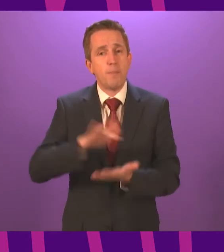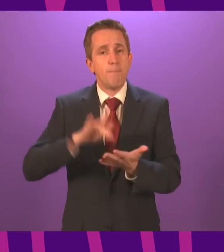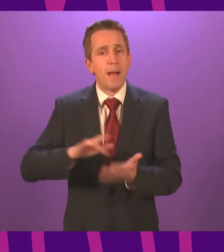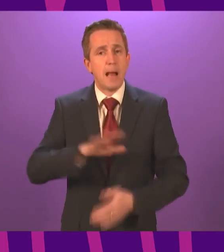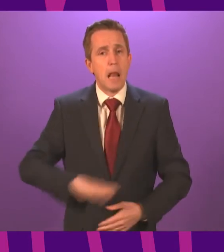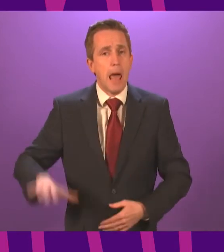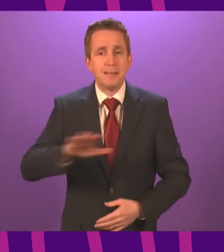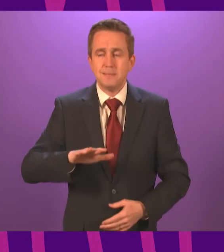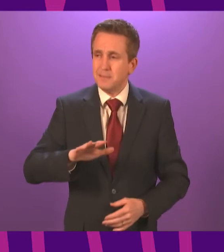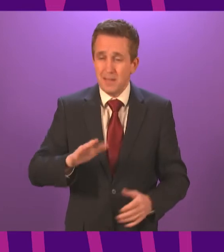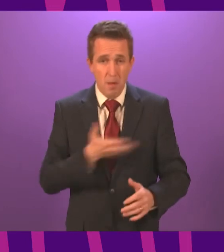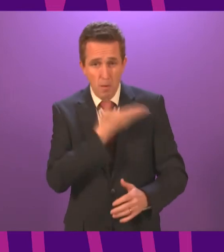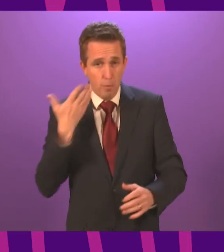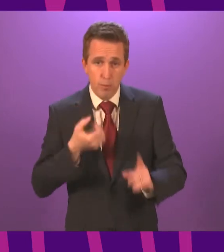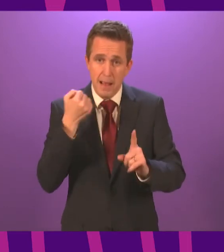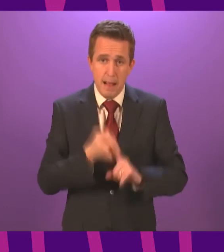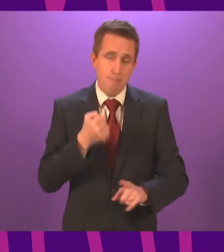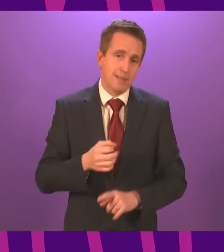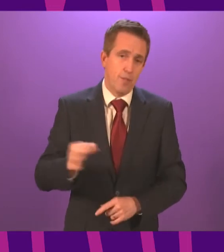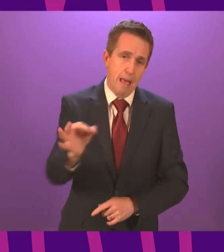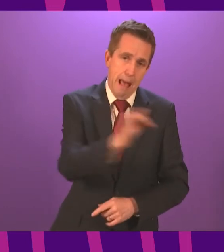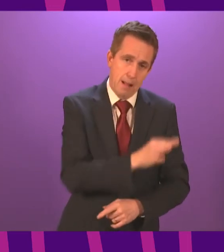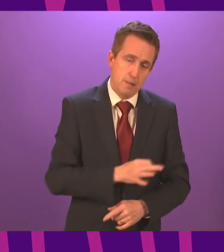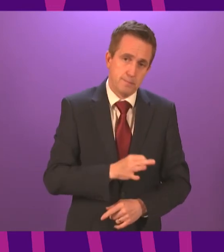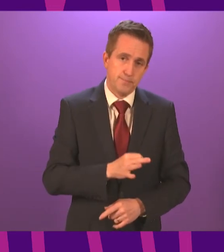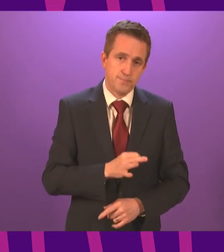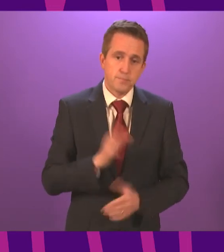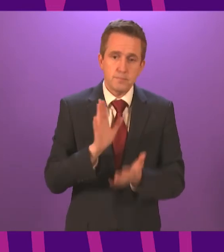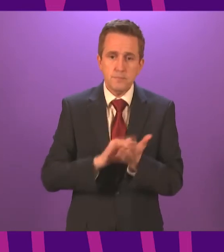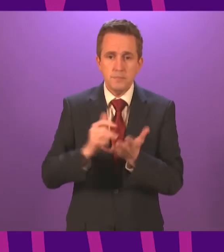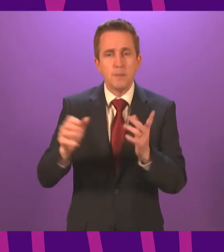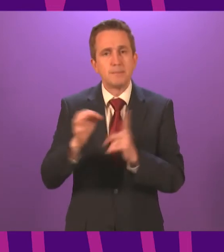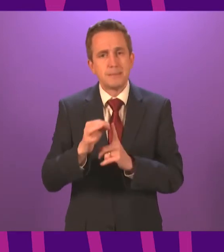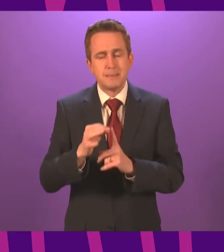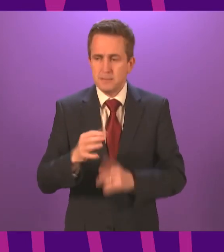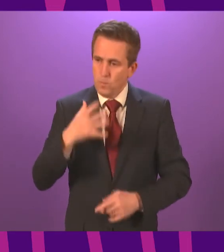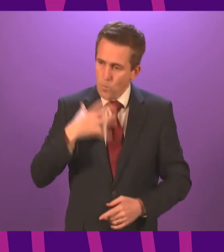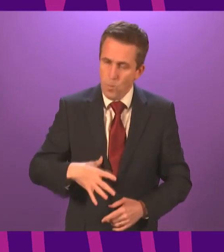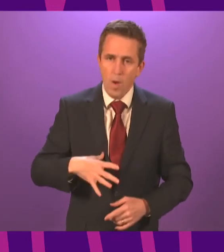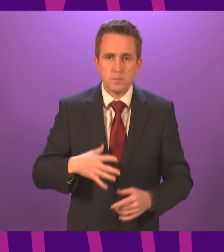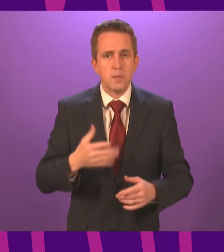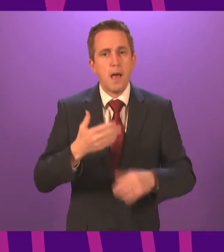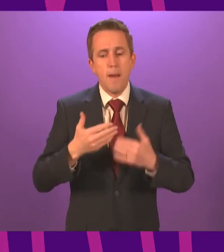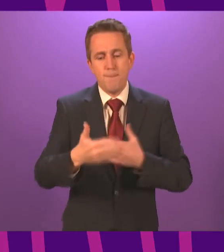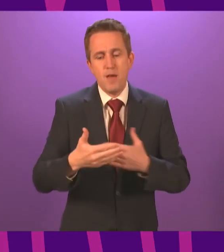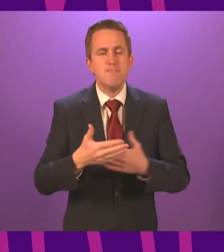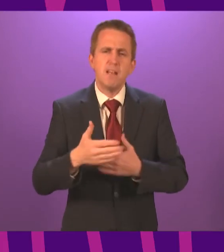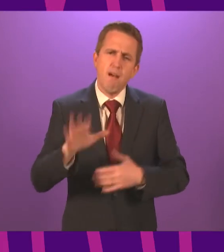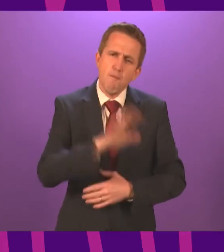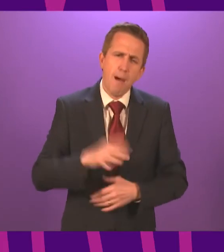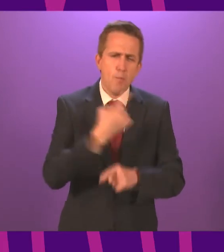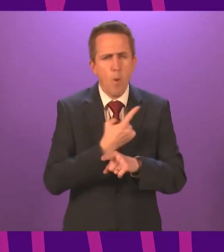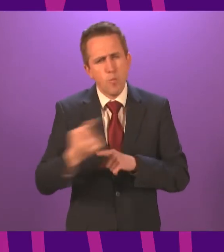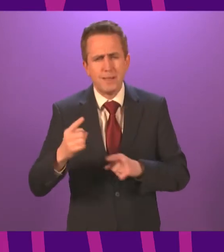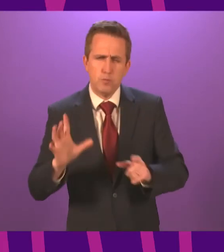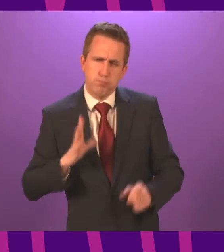island impact assessment on that decision? Which is why we in these benches are asking for a minimum adaptation period of at least 1 week.